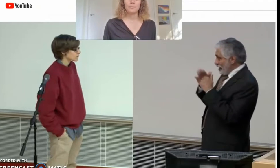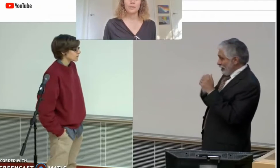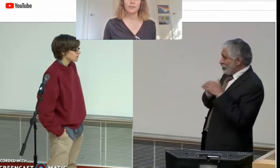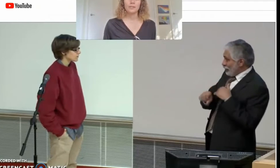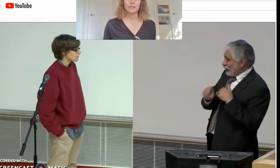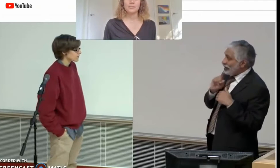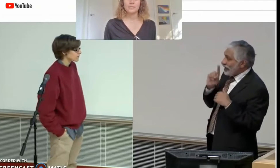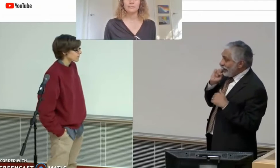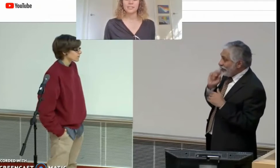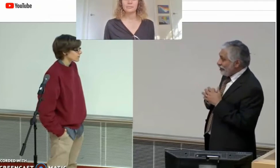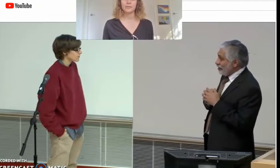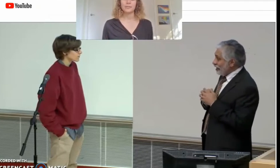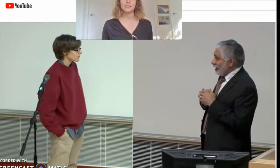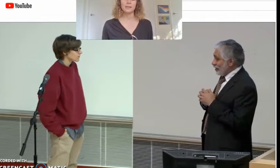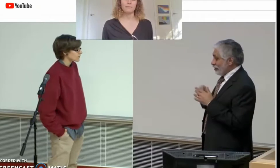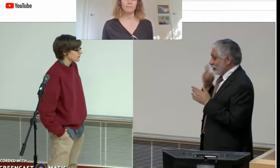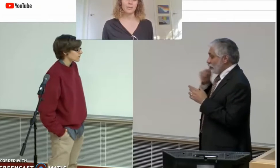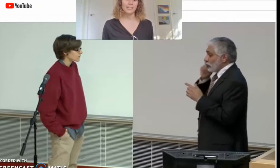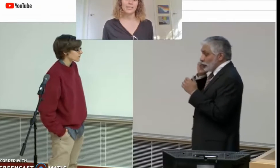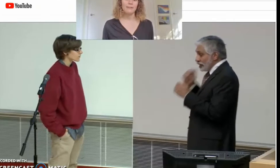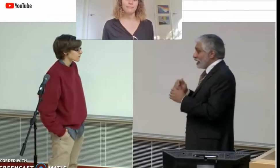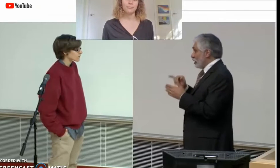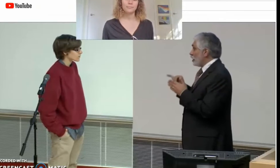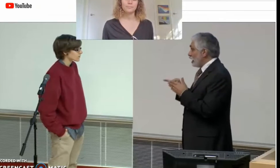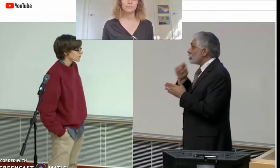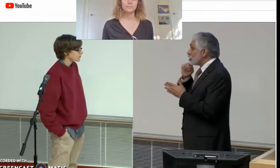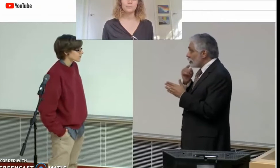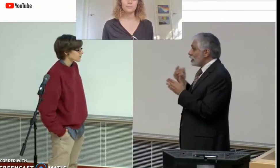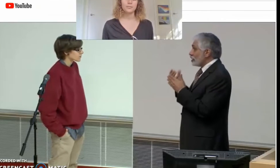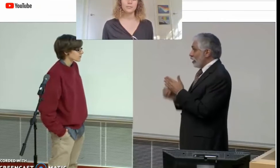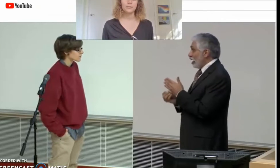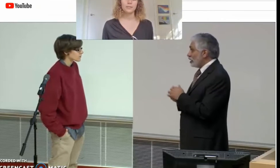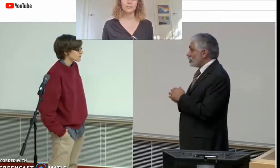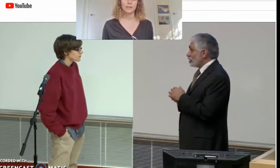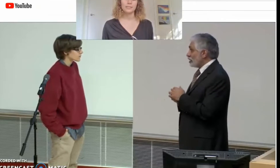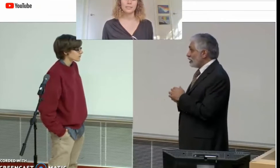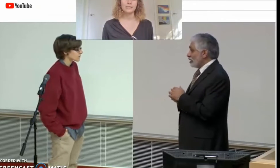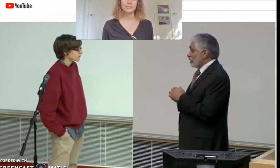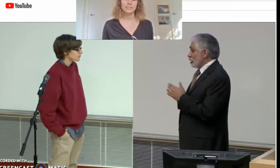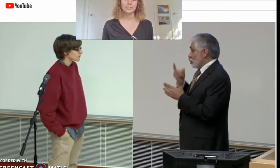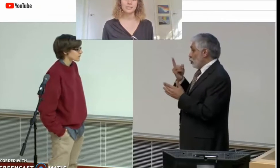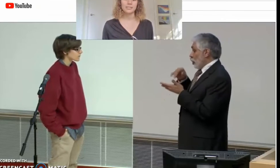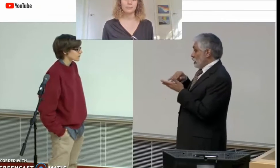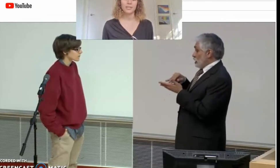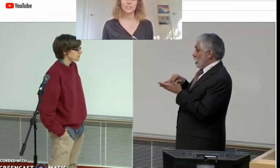And hearing loss is a different experience than it being deaf. Hearing loss can lead to serious deprivation